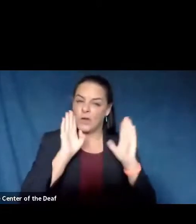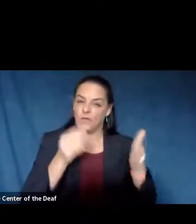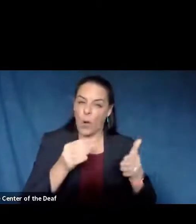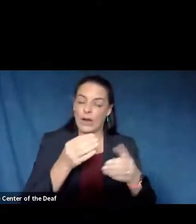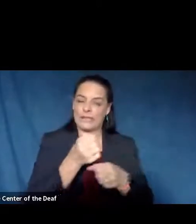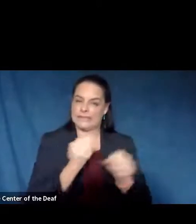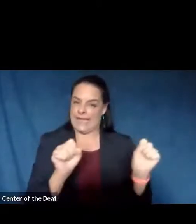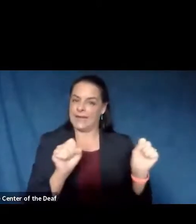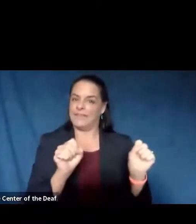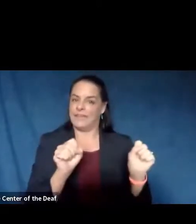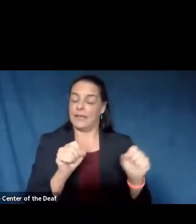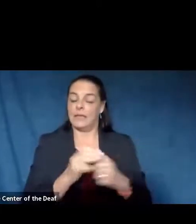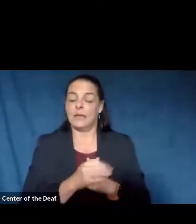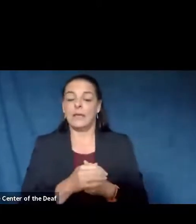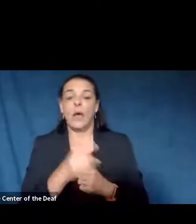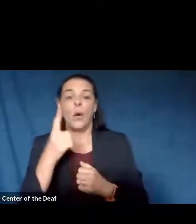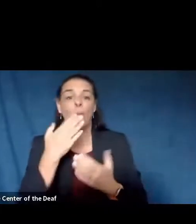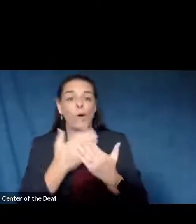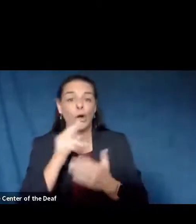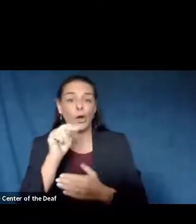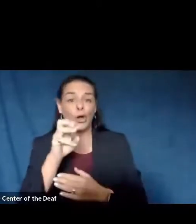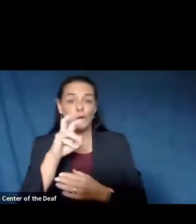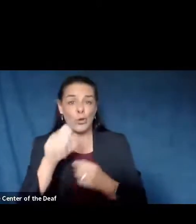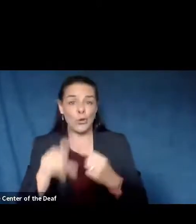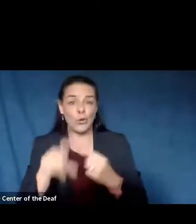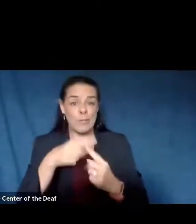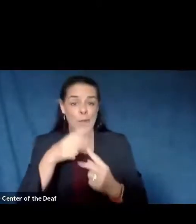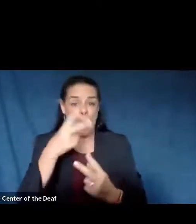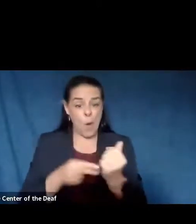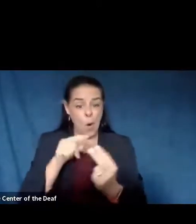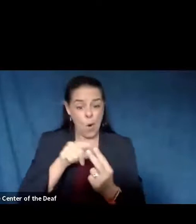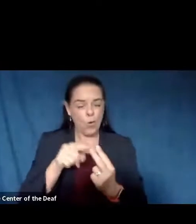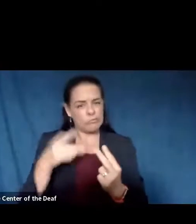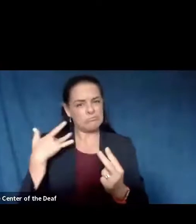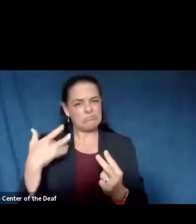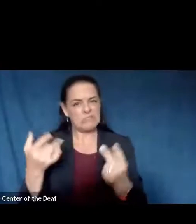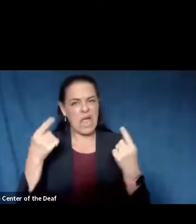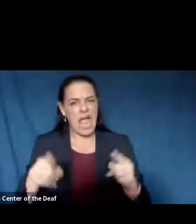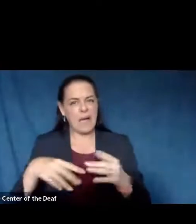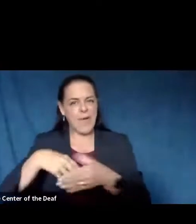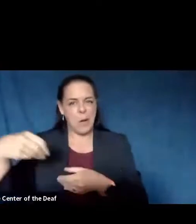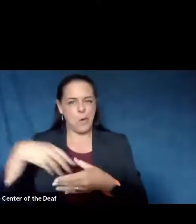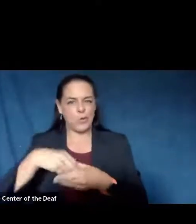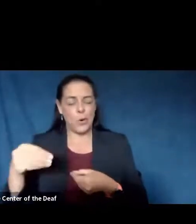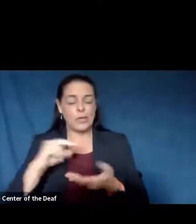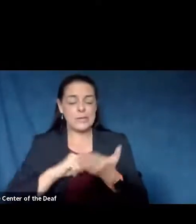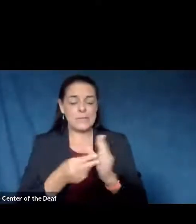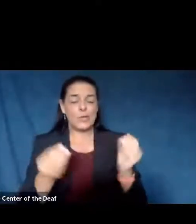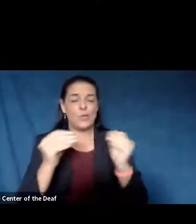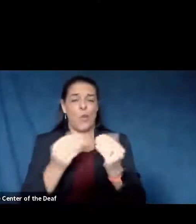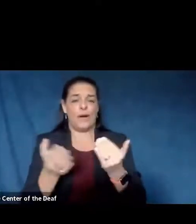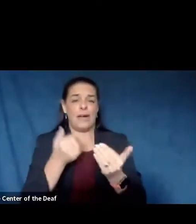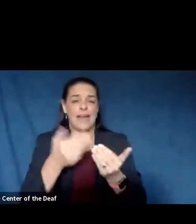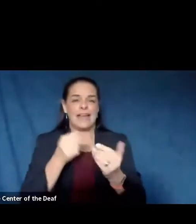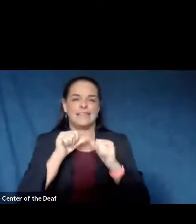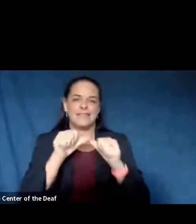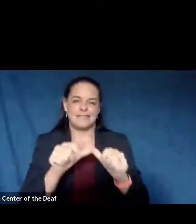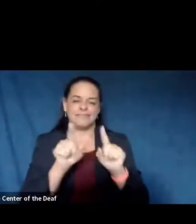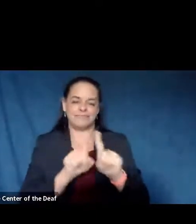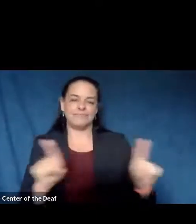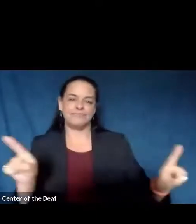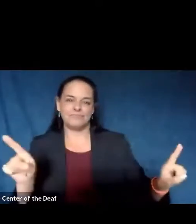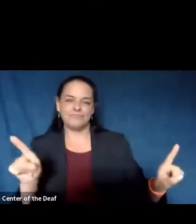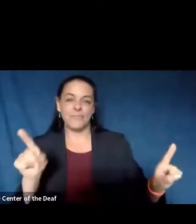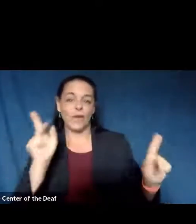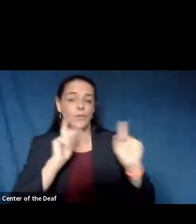great news about pumpkin patches or corn maze is they're typically all outdoors, which makes it easier for you to maintain physical distancing from those who